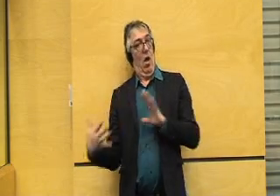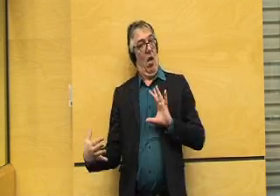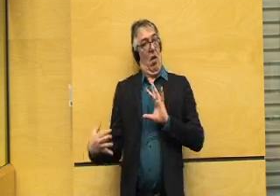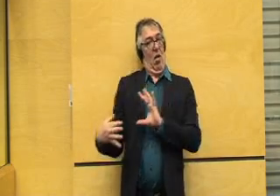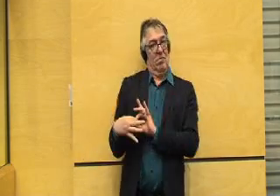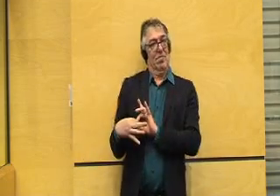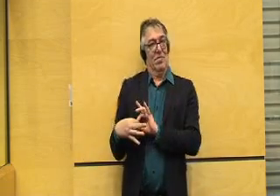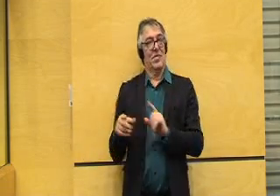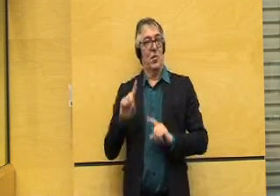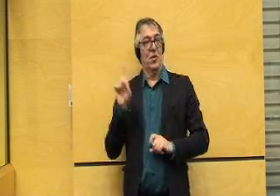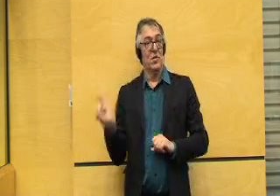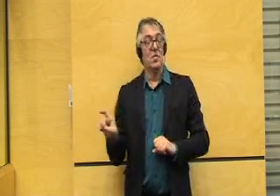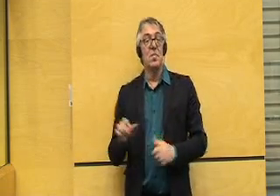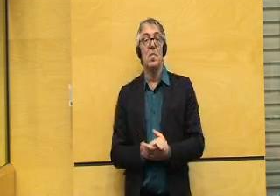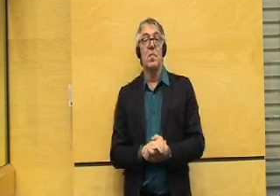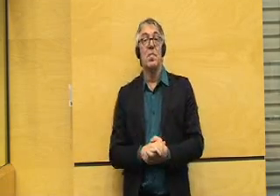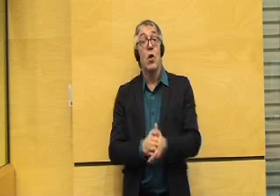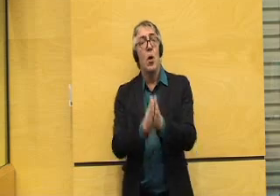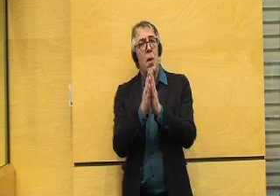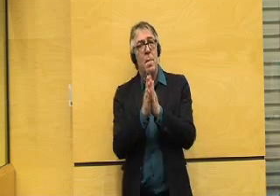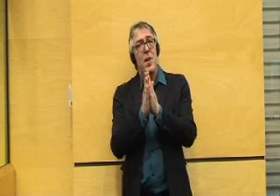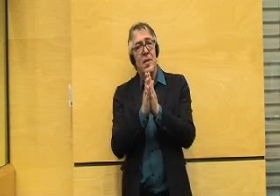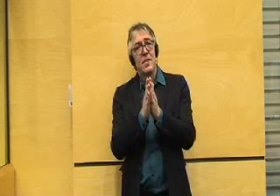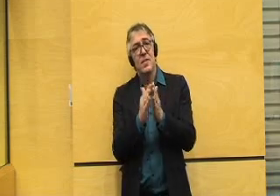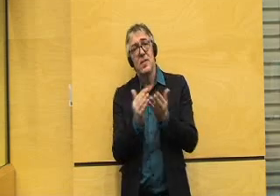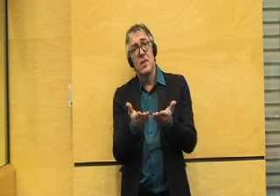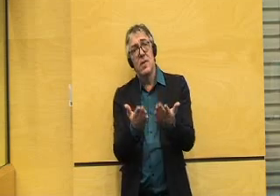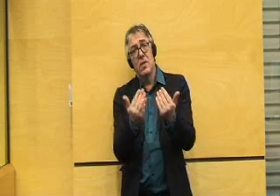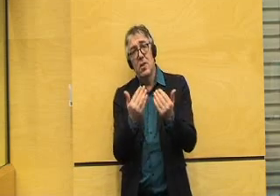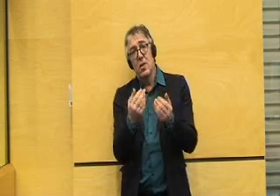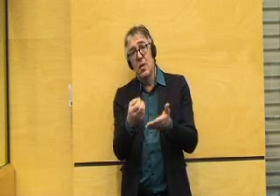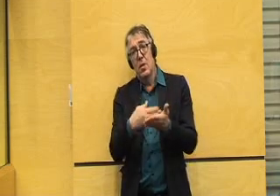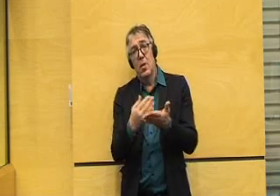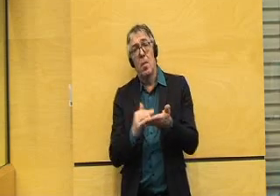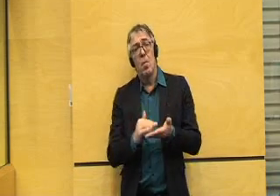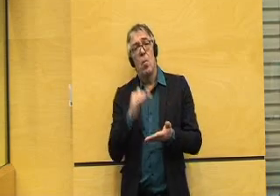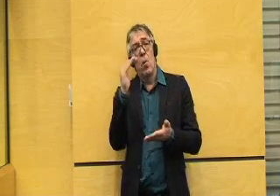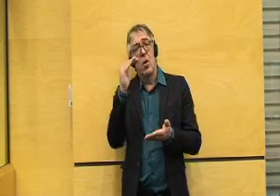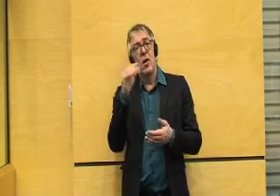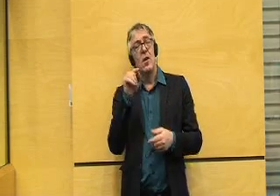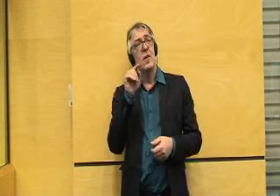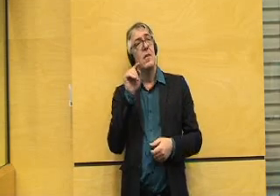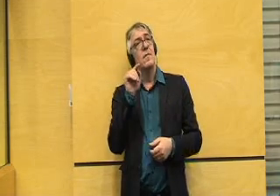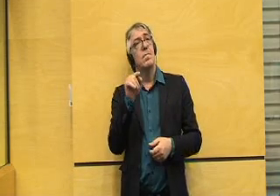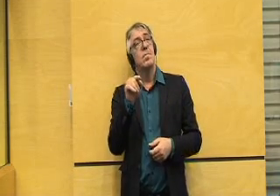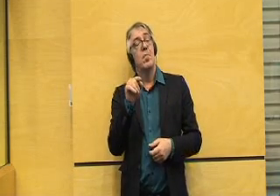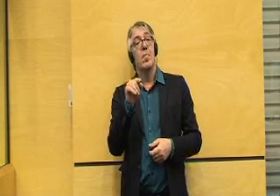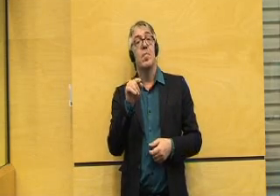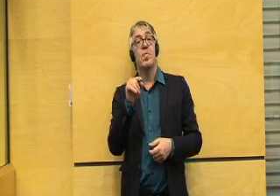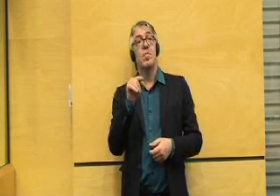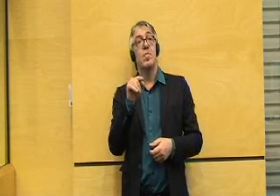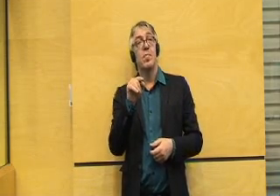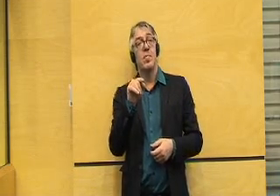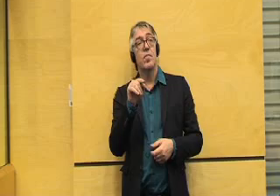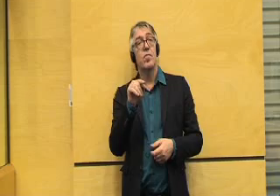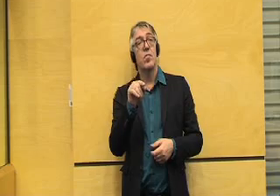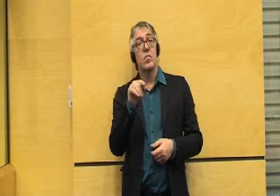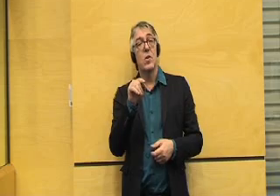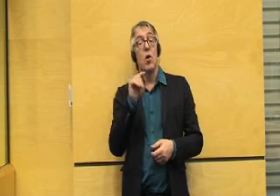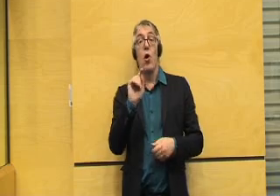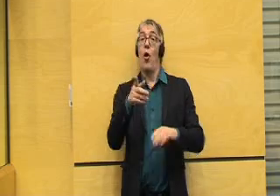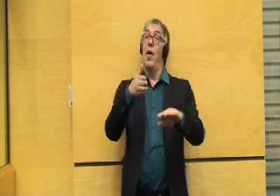give us committee more information on the monitoring mechanisms for implementation of